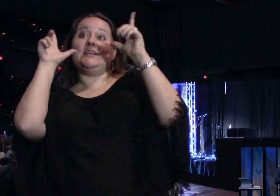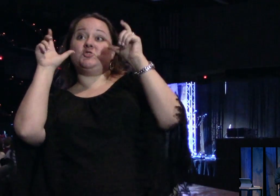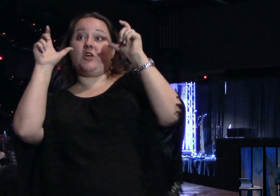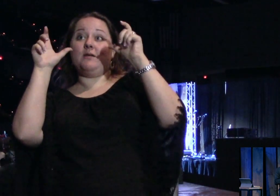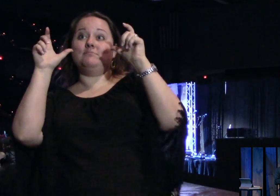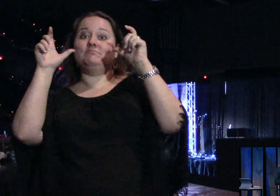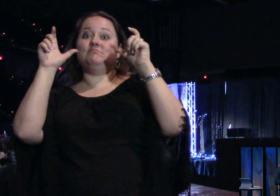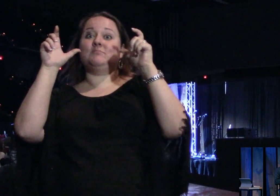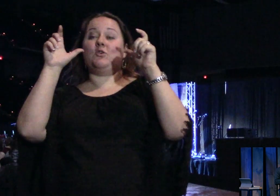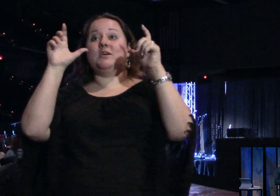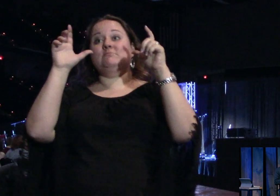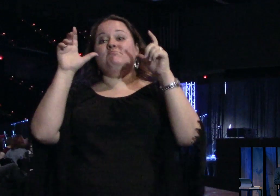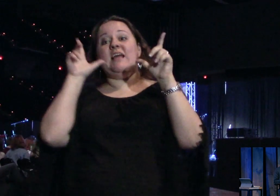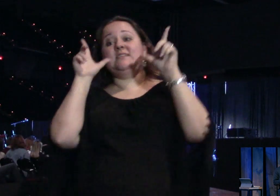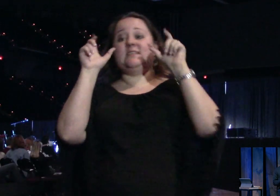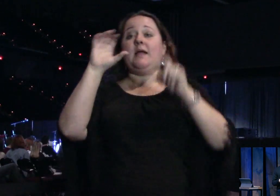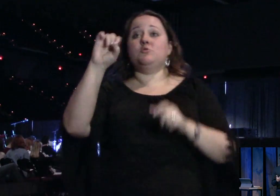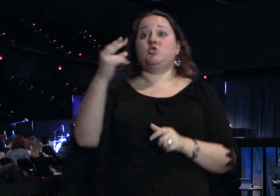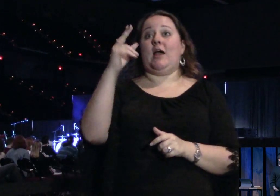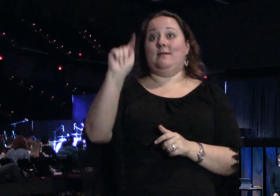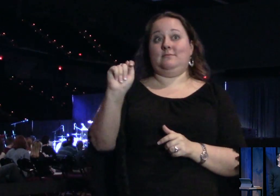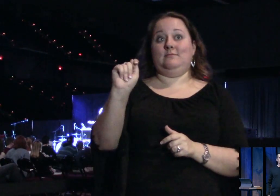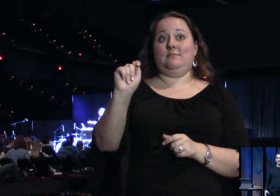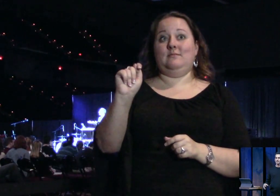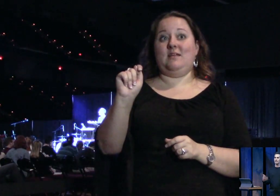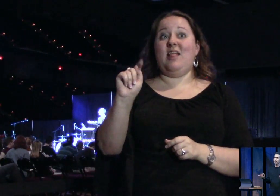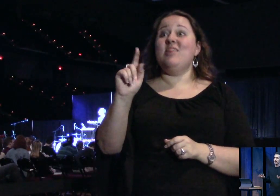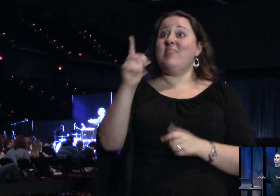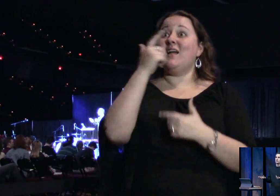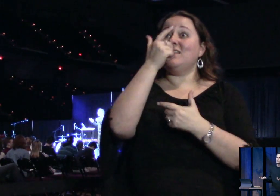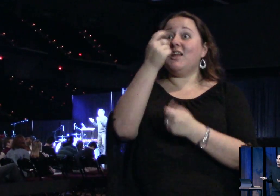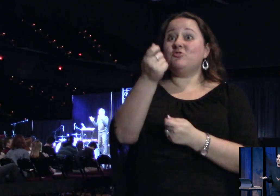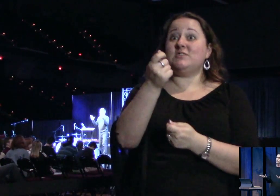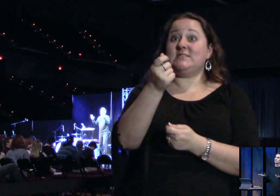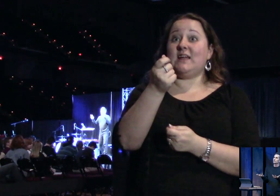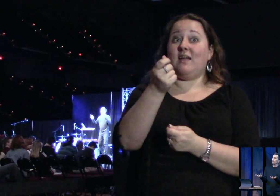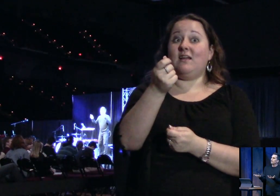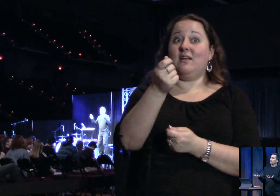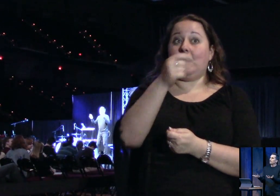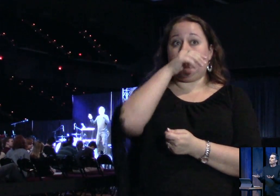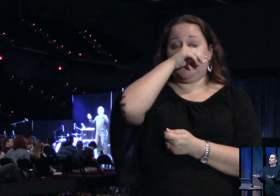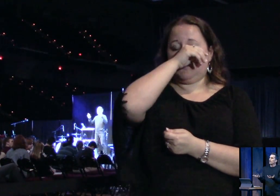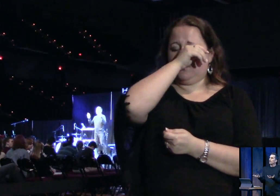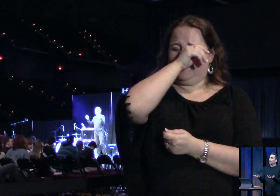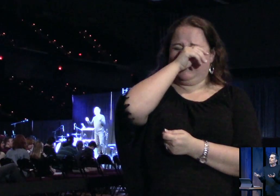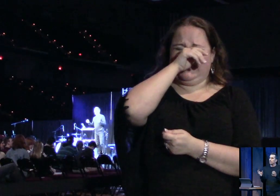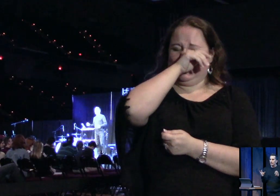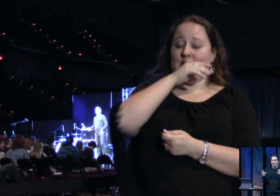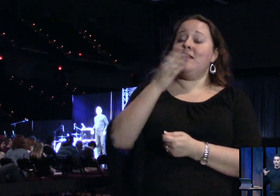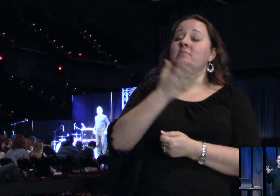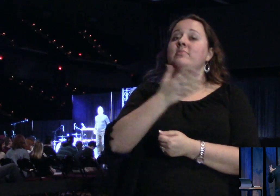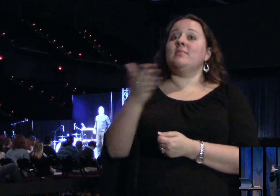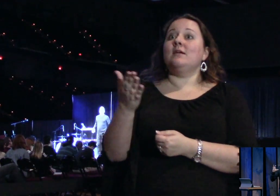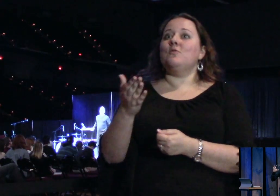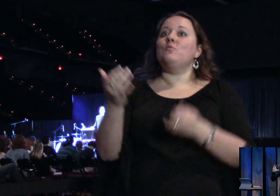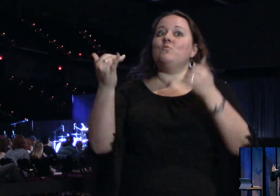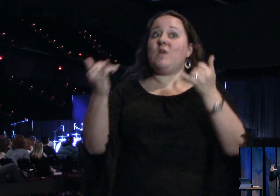about Instagram or Snapchat. See, isn't that interesting? The